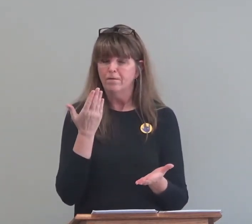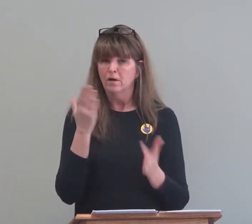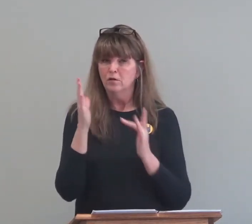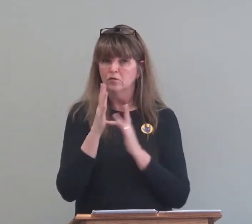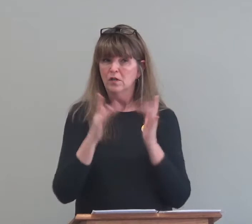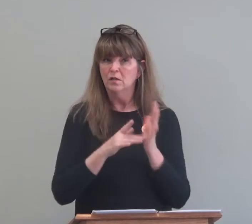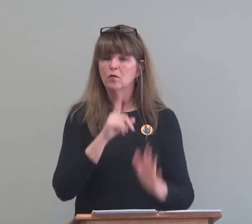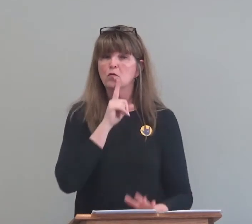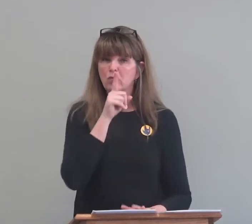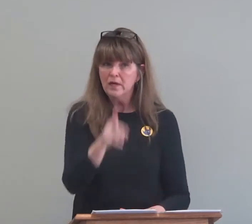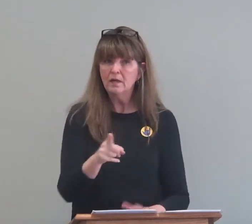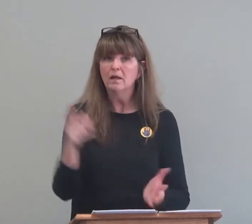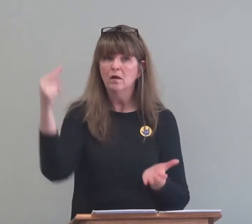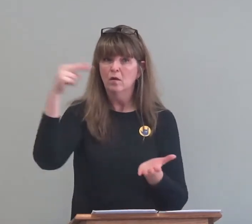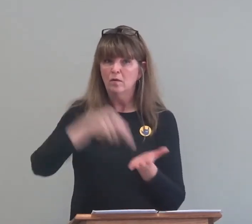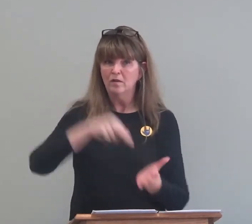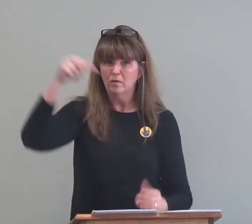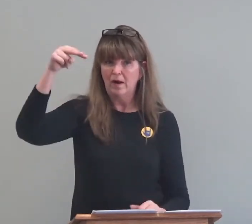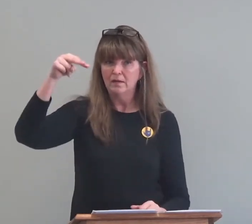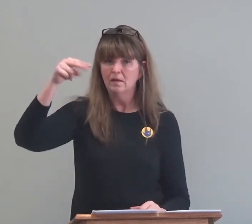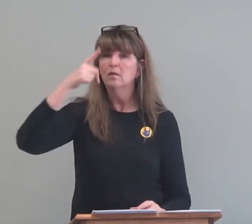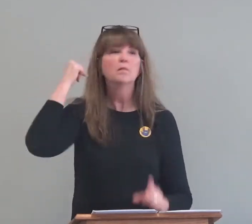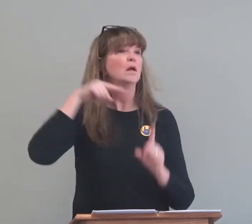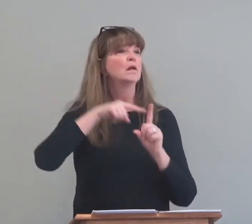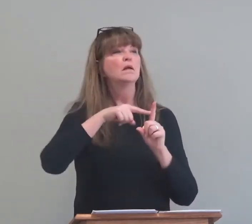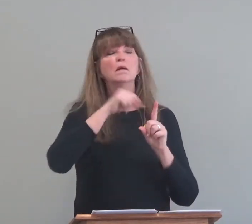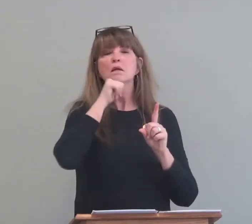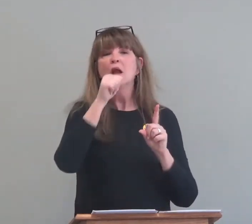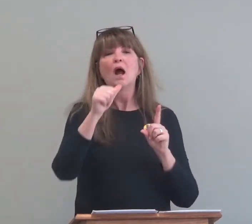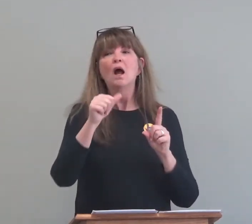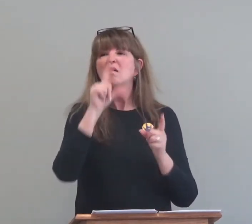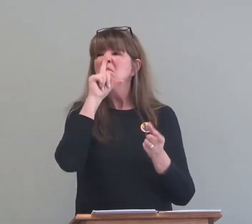to help that person prove that Jesus had resurrected and had risen.